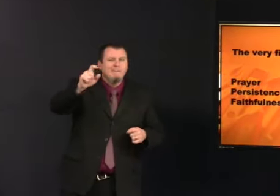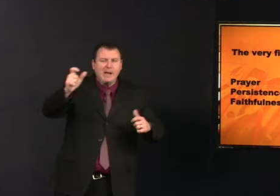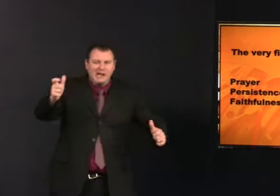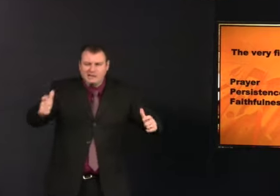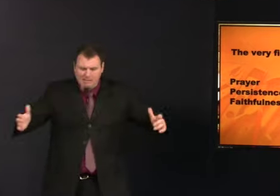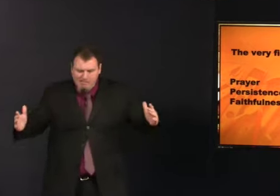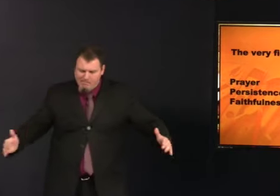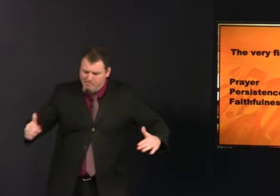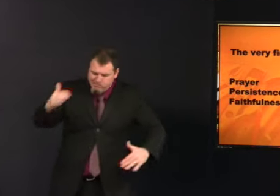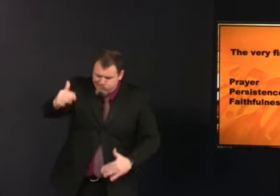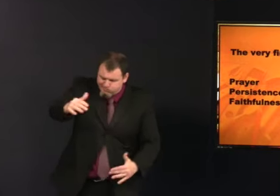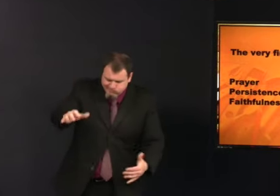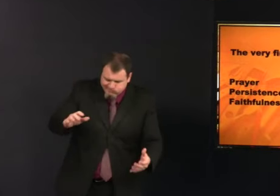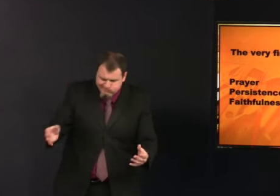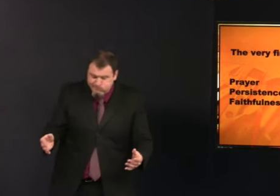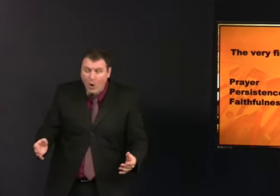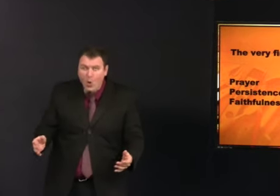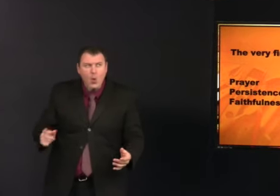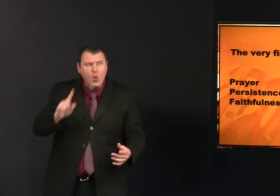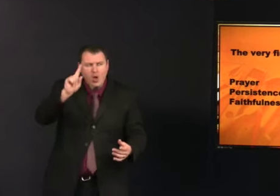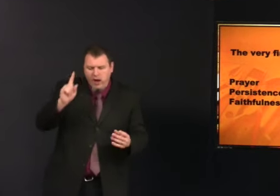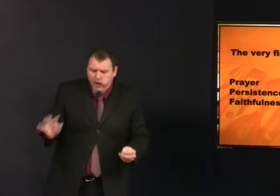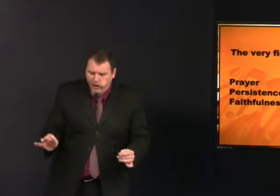I'm happy that Nehemiah had his big